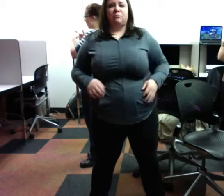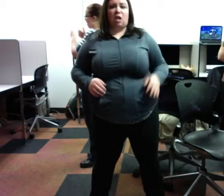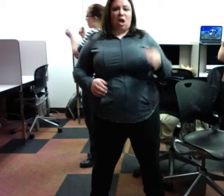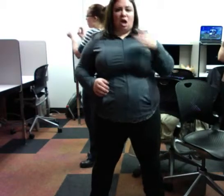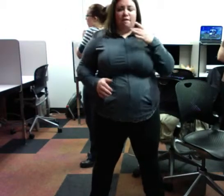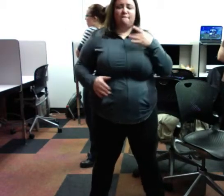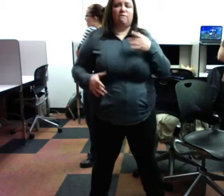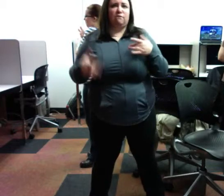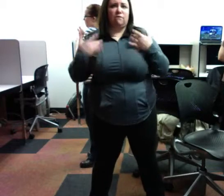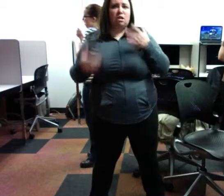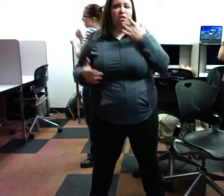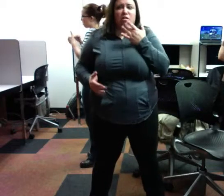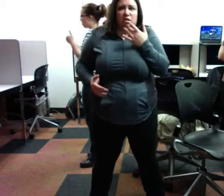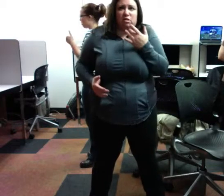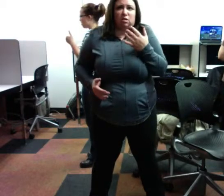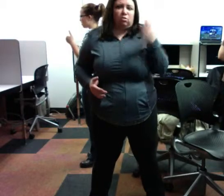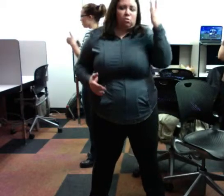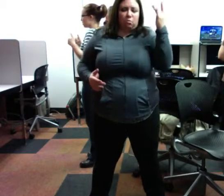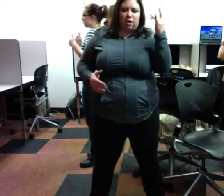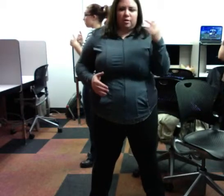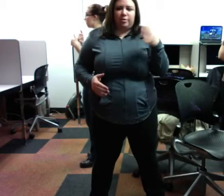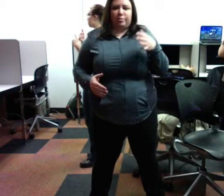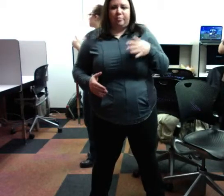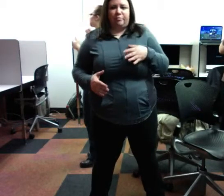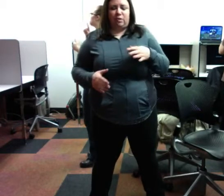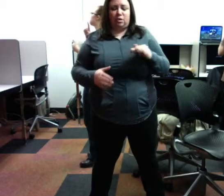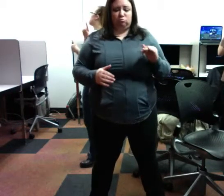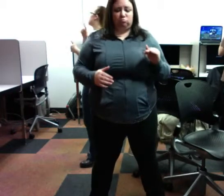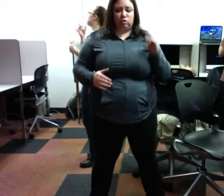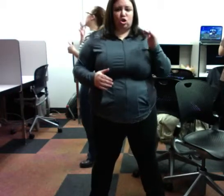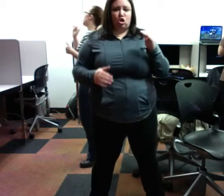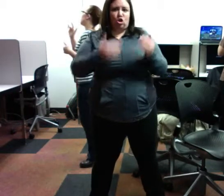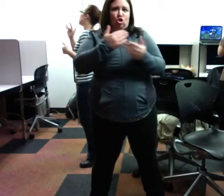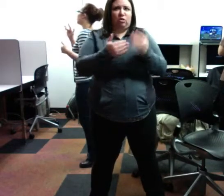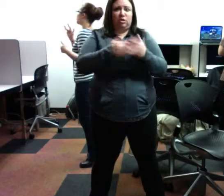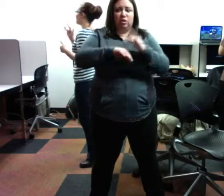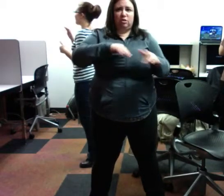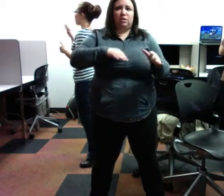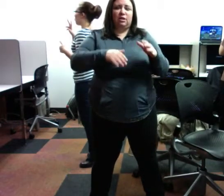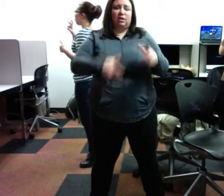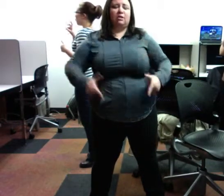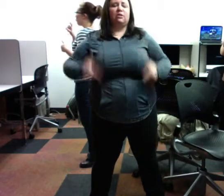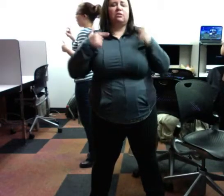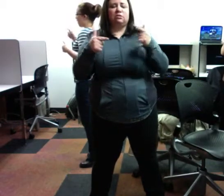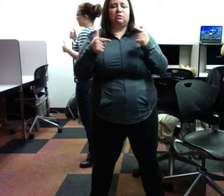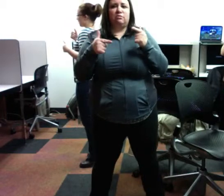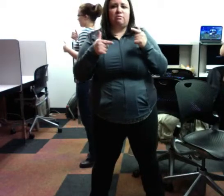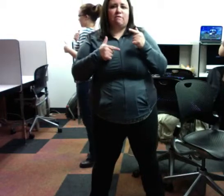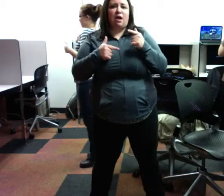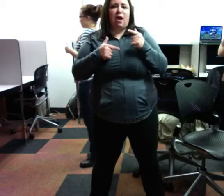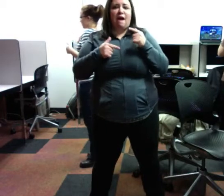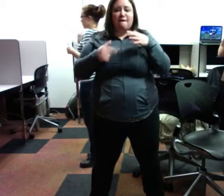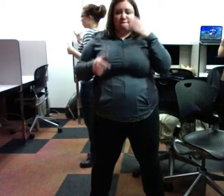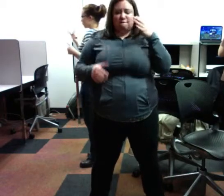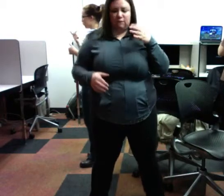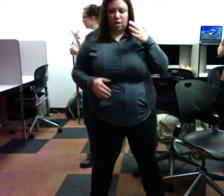do early in life. Woz and I started Apple in my parents' garage when I was 20. We worked hard, and in 10 years, Apple had grown